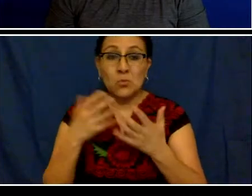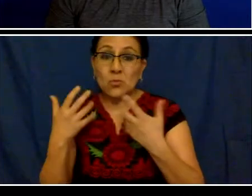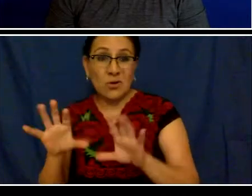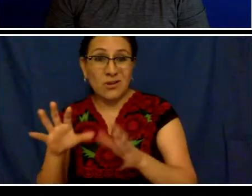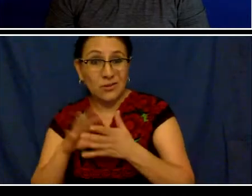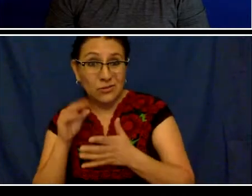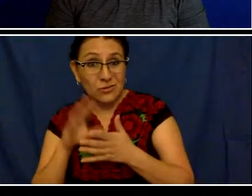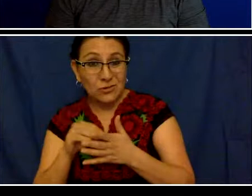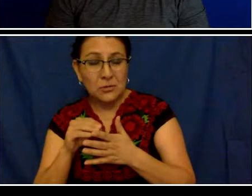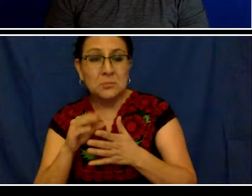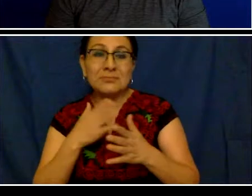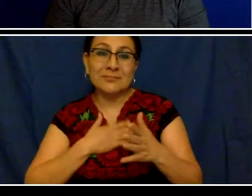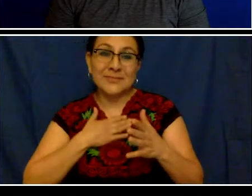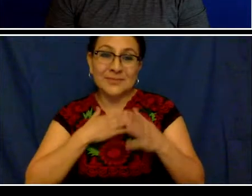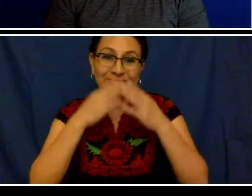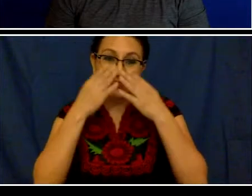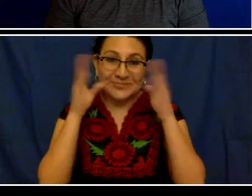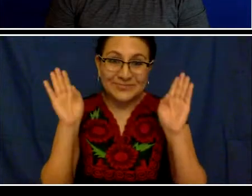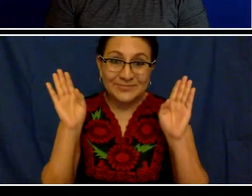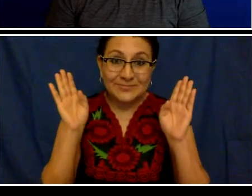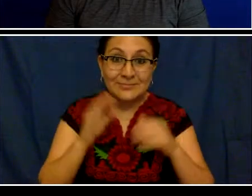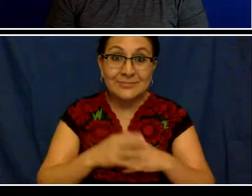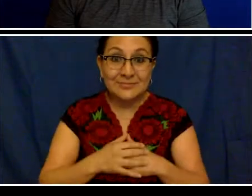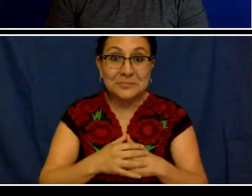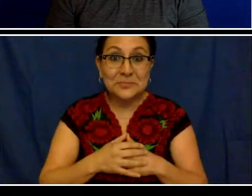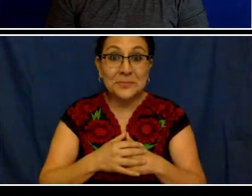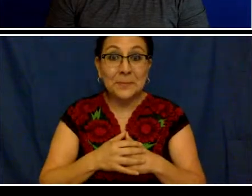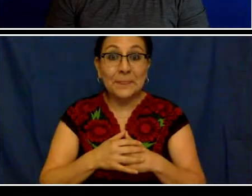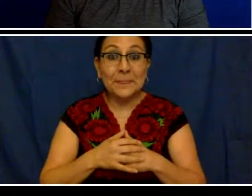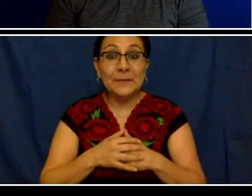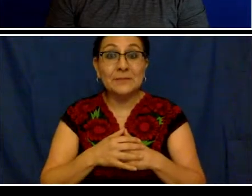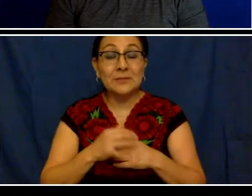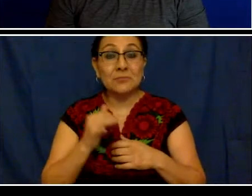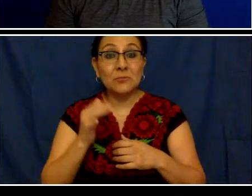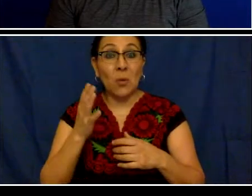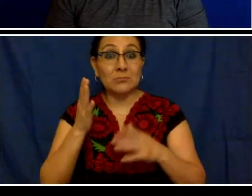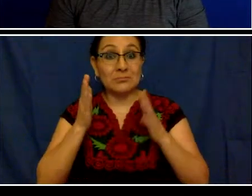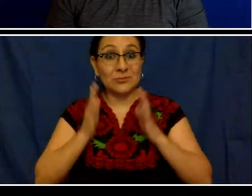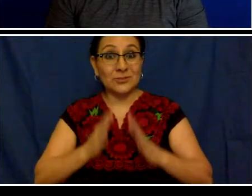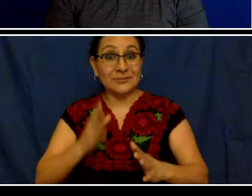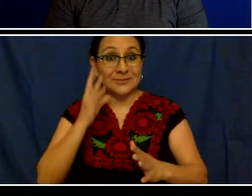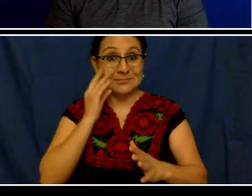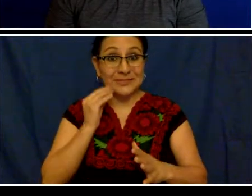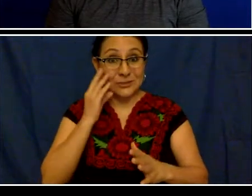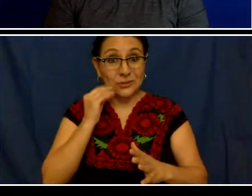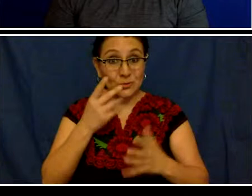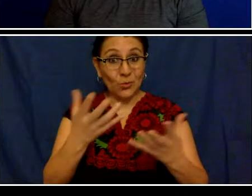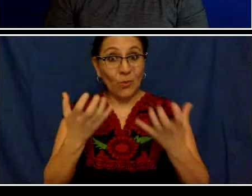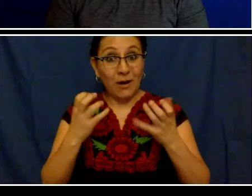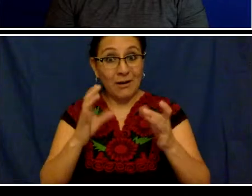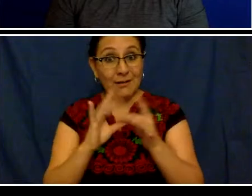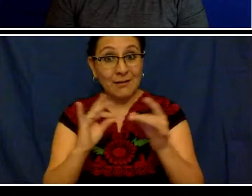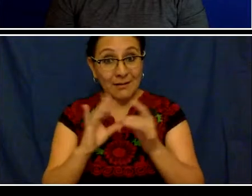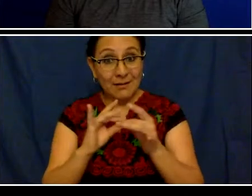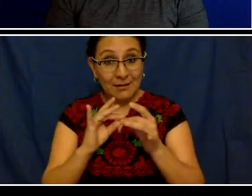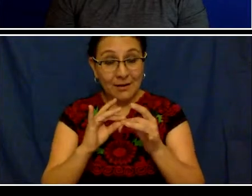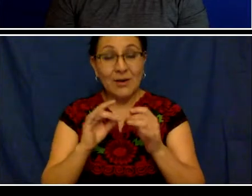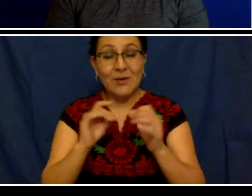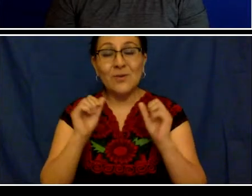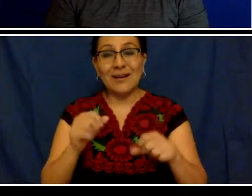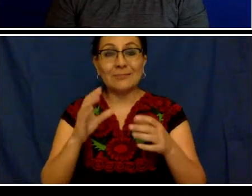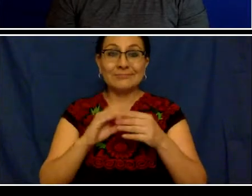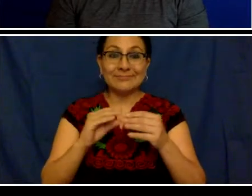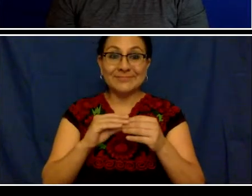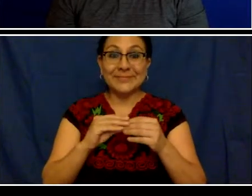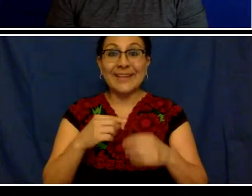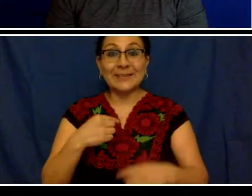Okay, and if you would like you to be open to learning, okay, do not be biased. And